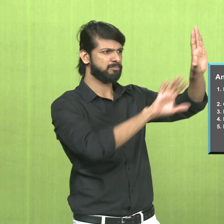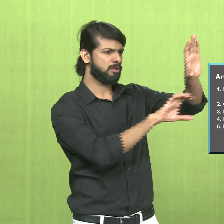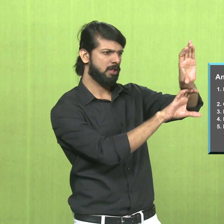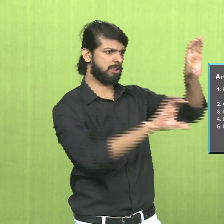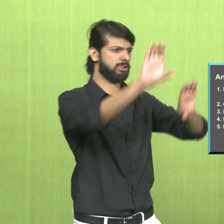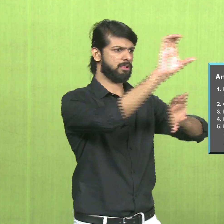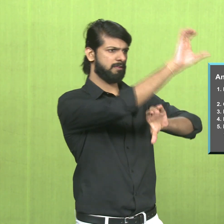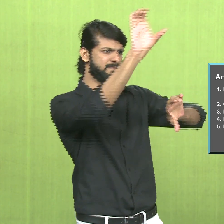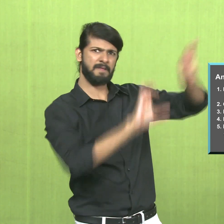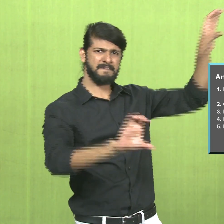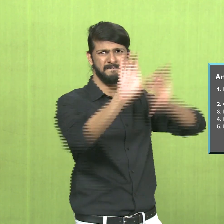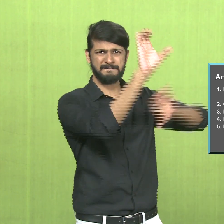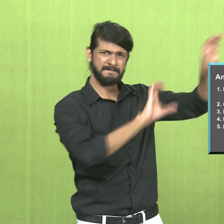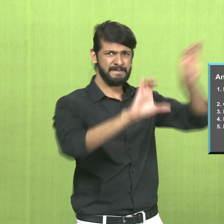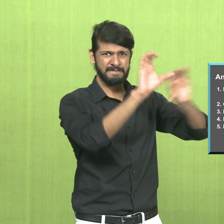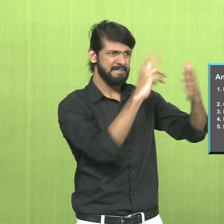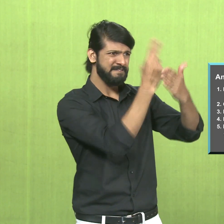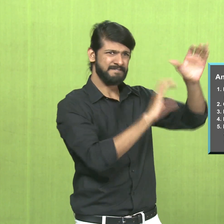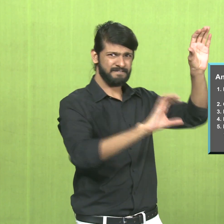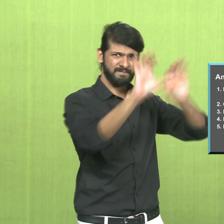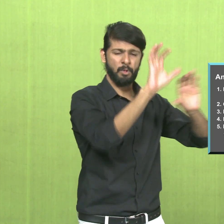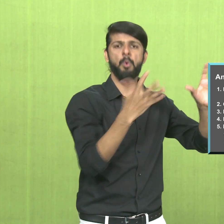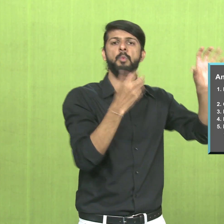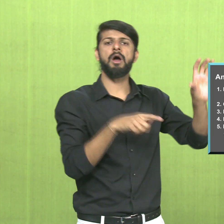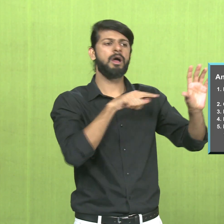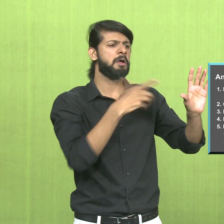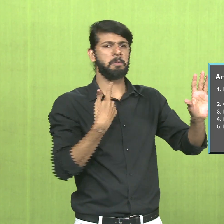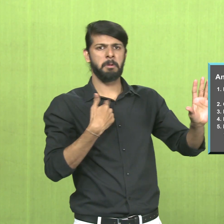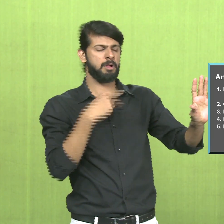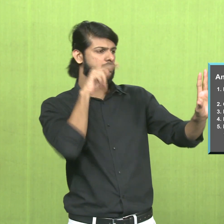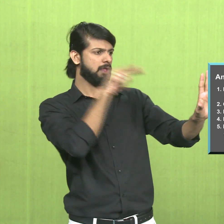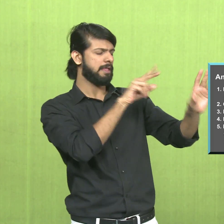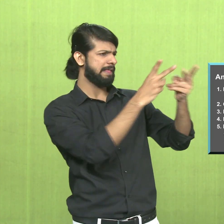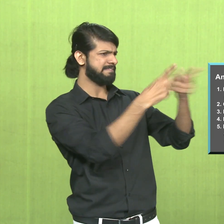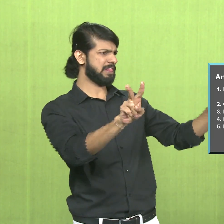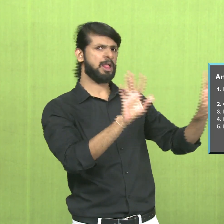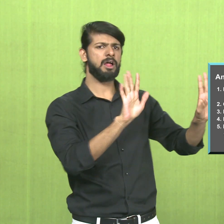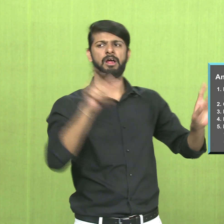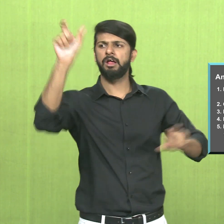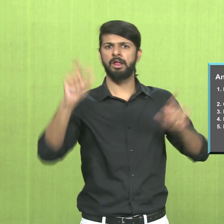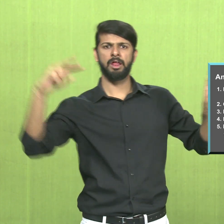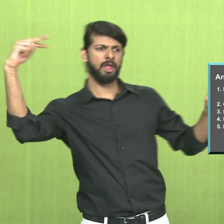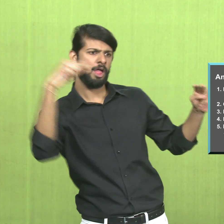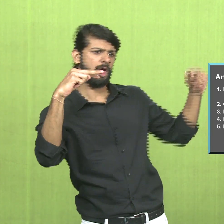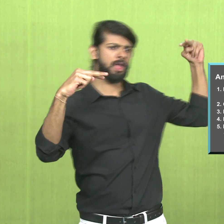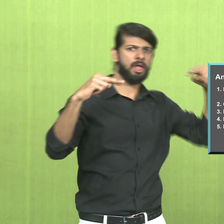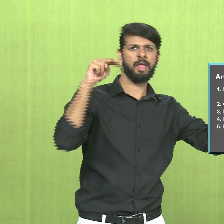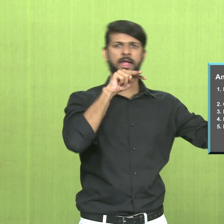instead of one viewpoint, the artist breaks, analyzes and